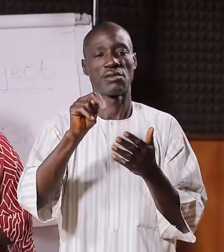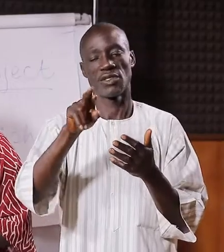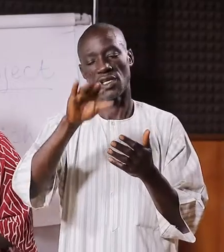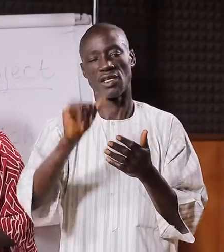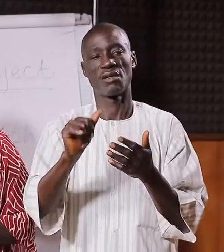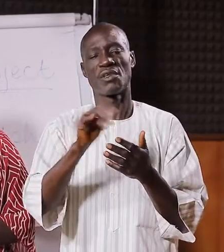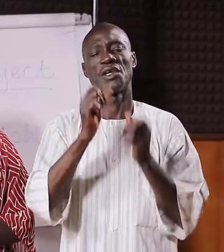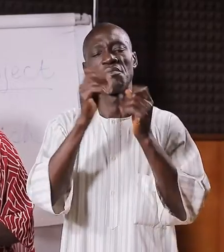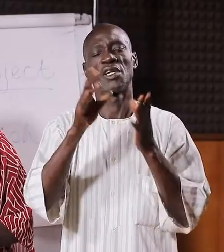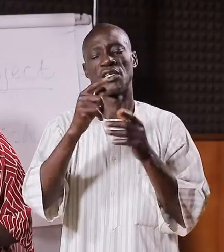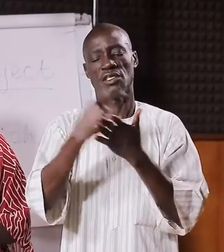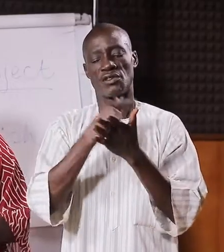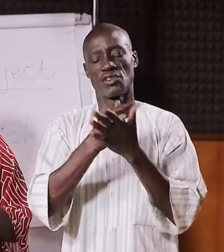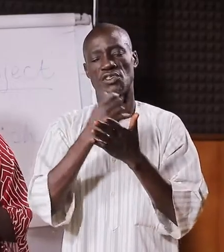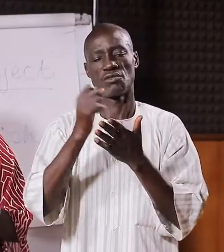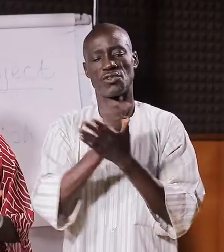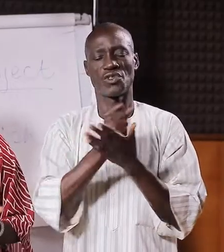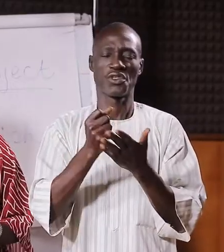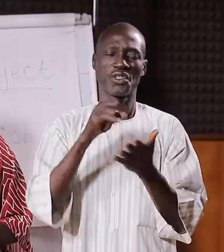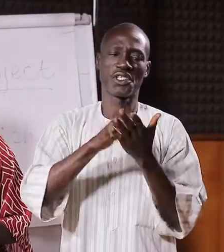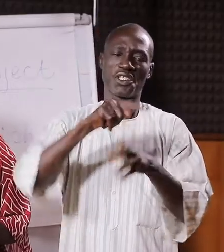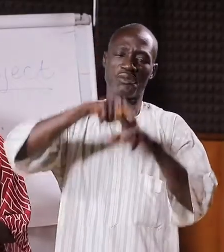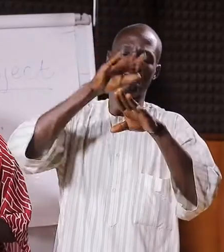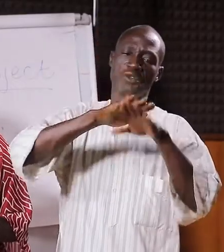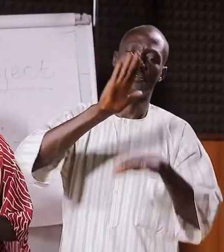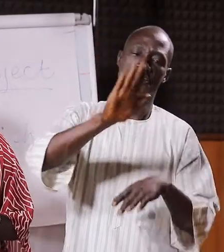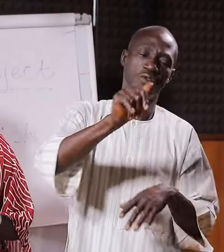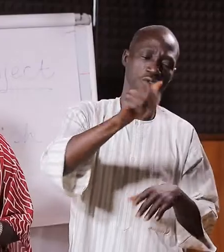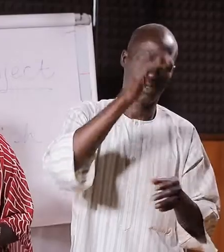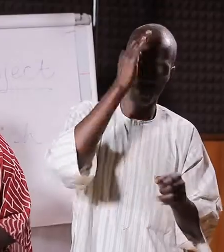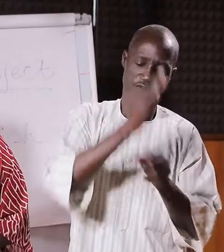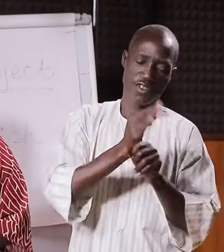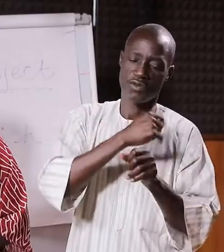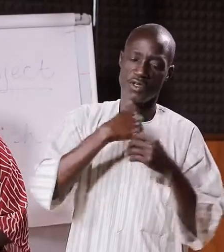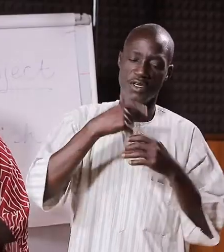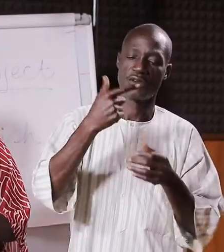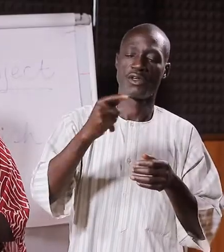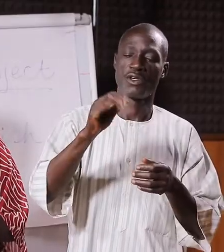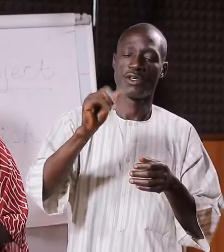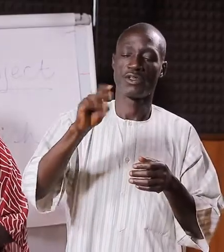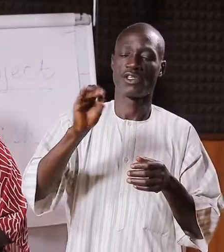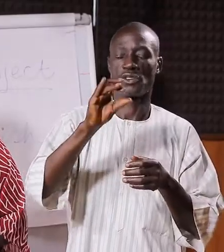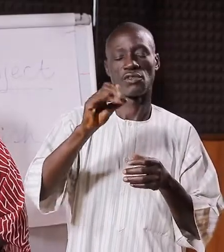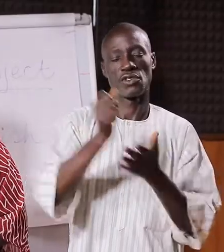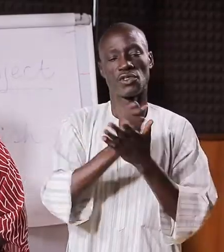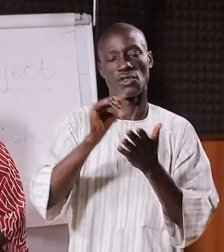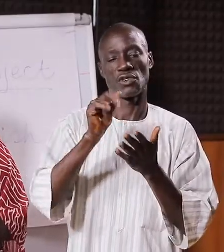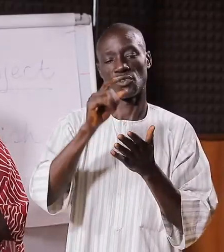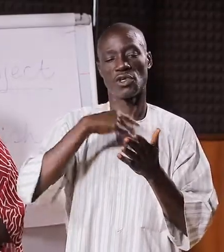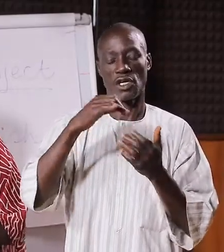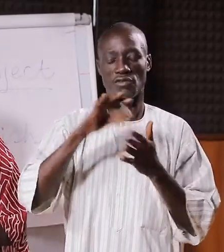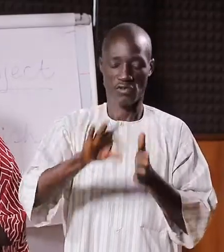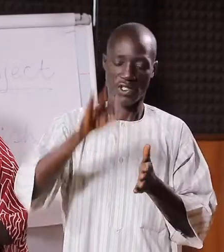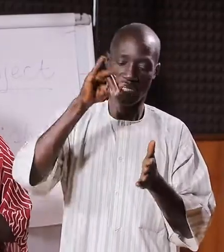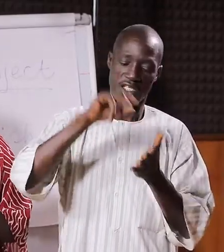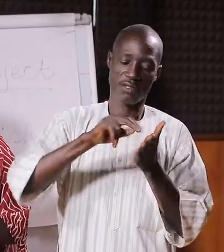are so many gospel songs, depending on your faith. We have gospel songs. So select meaningful songs.